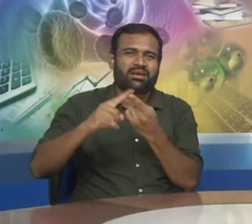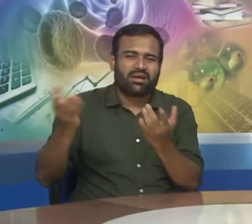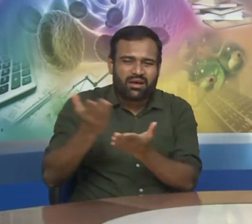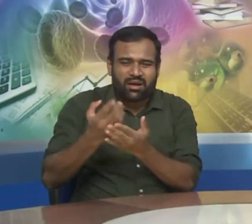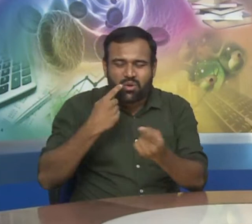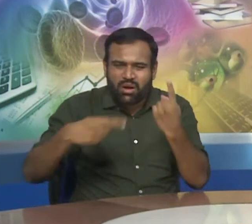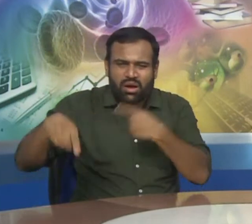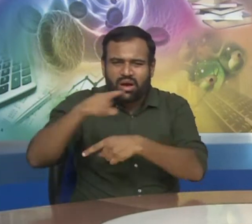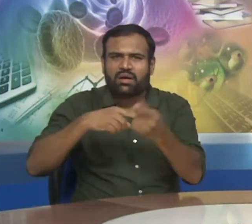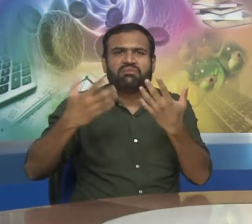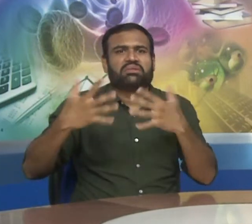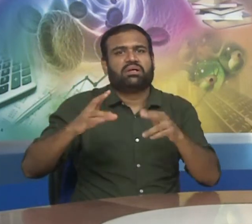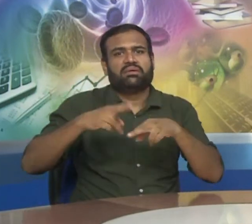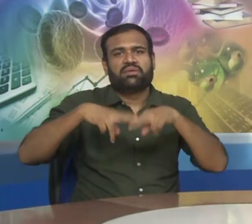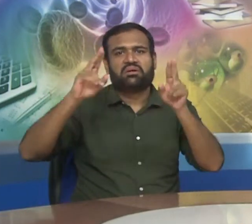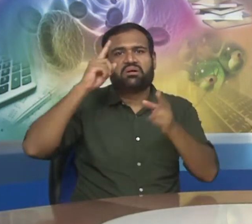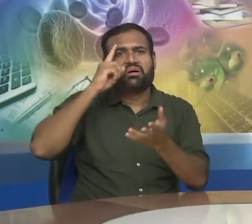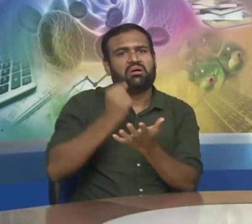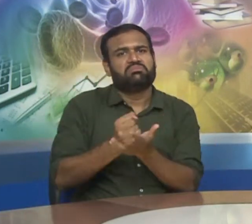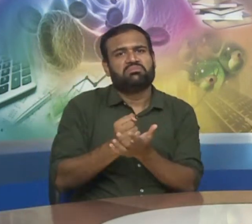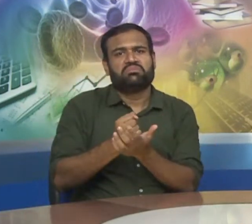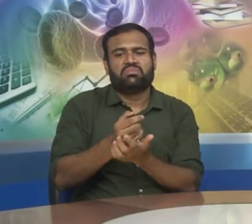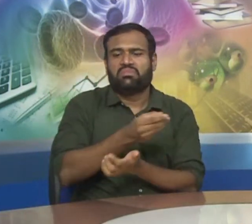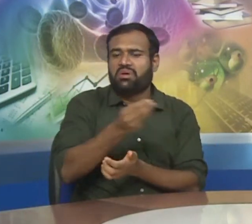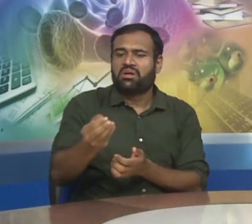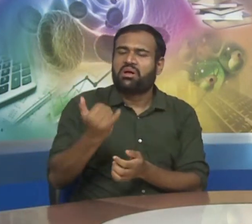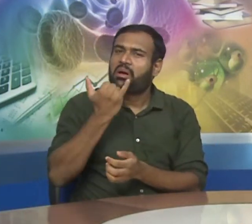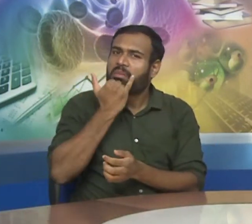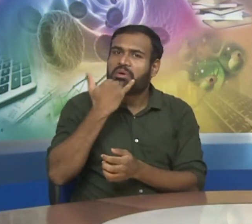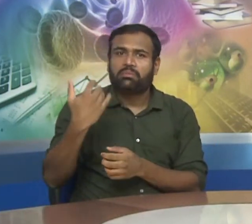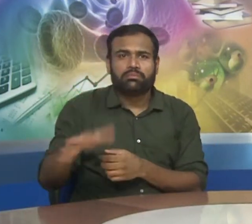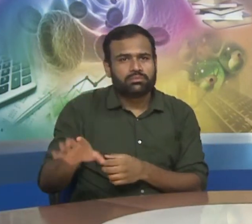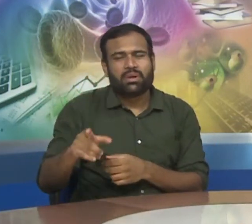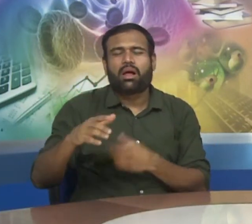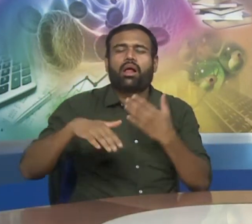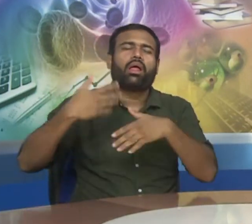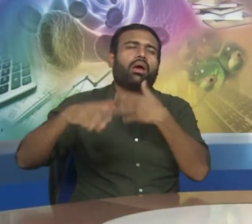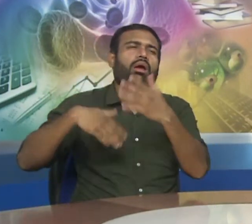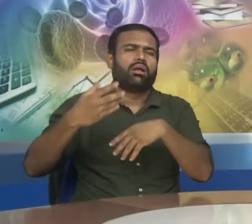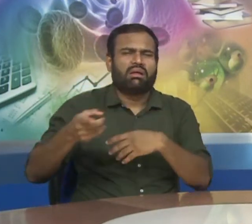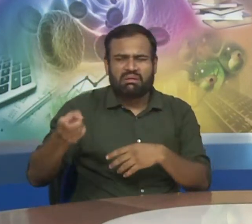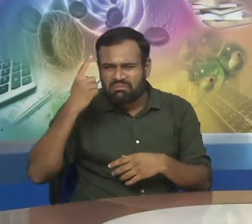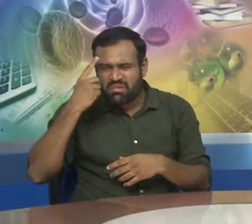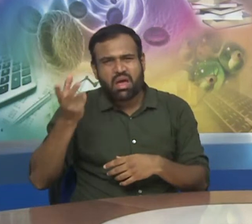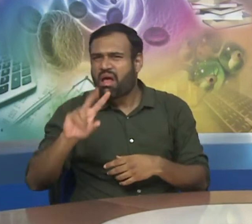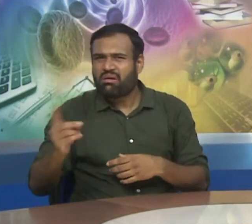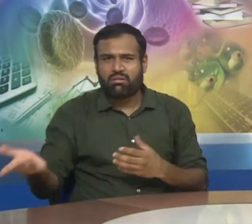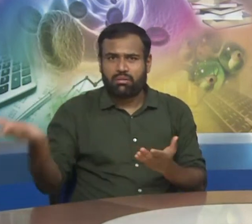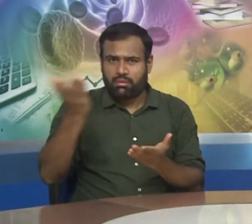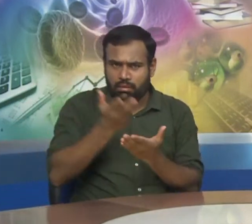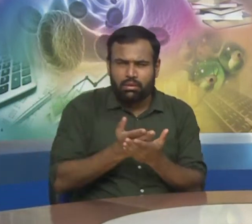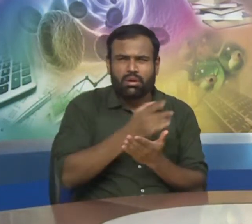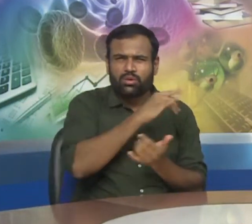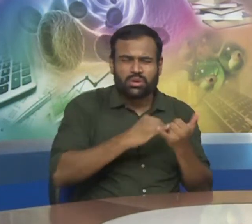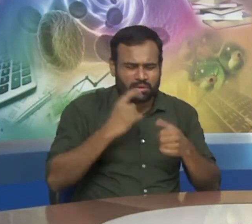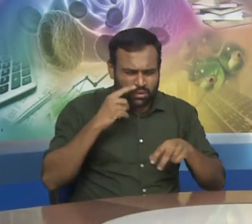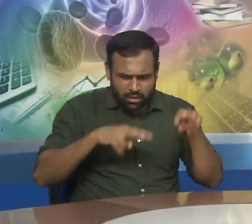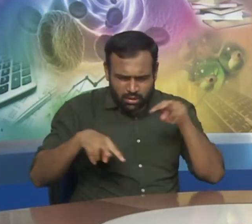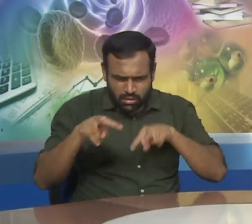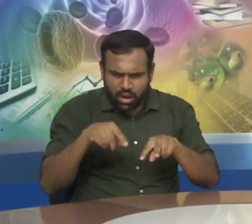evidences, or if it is satisfied that some mistake or error took place in its previous decisions, it has